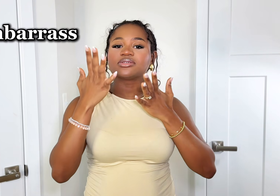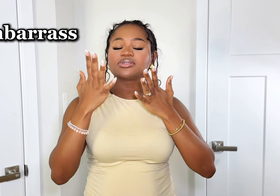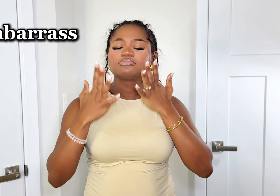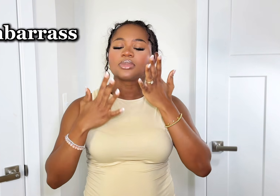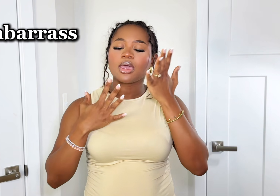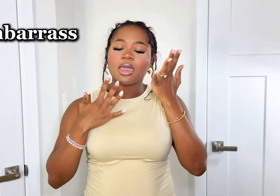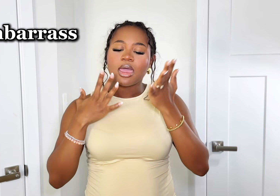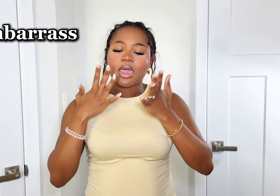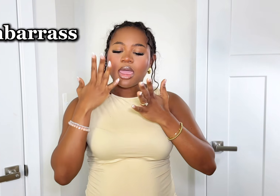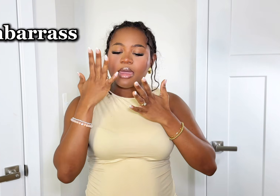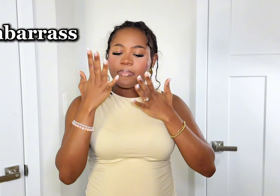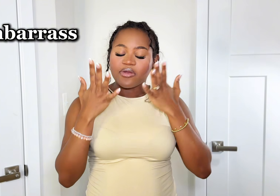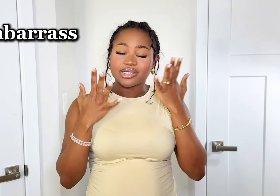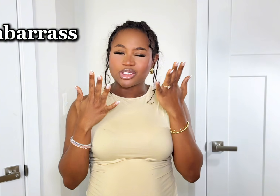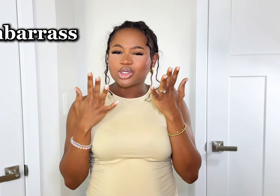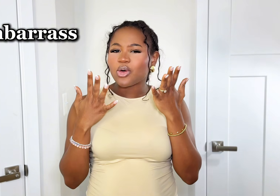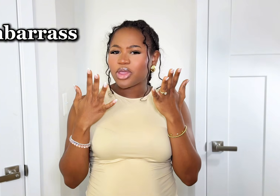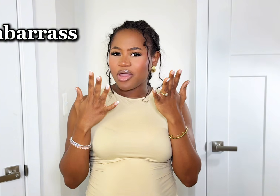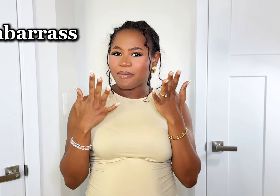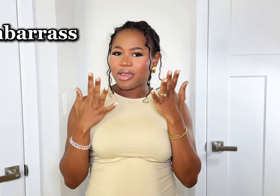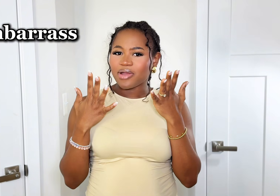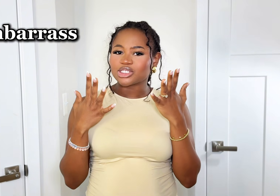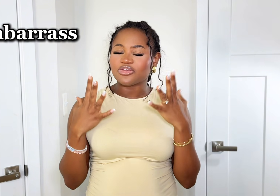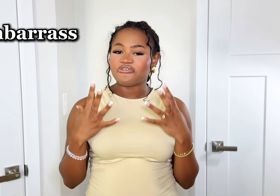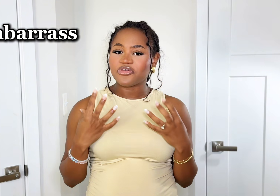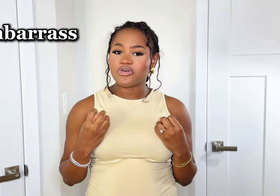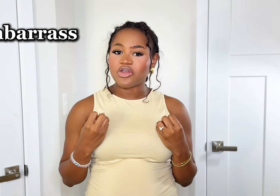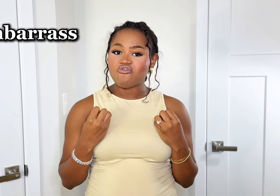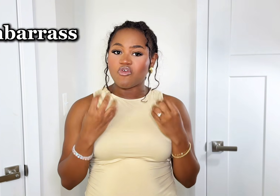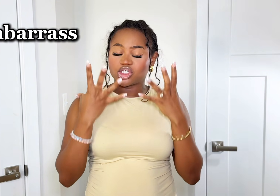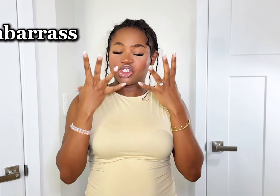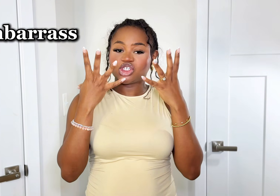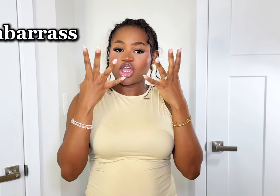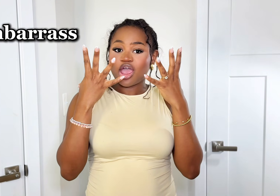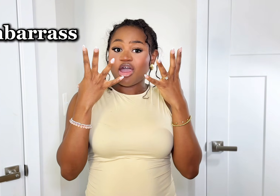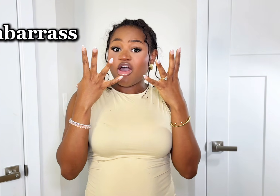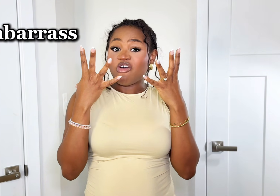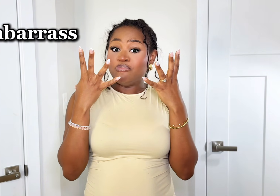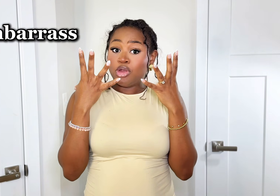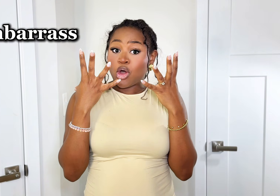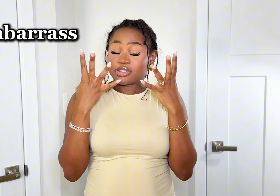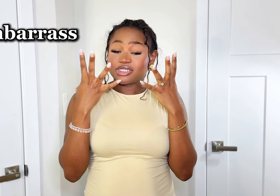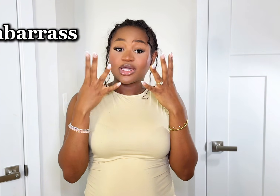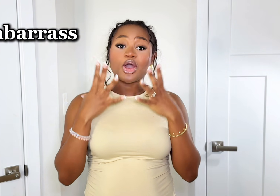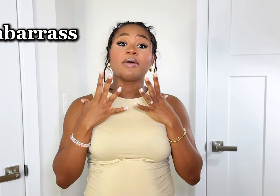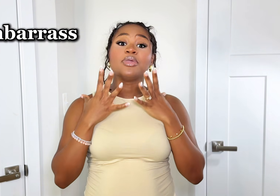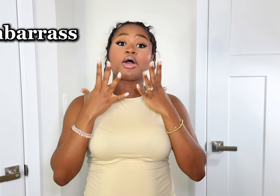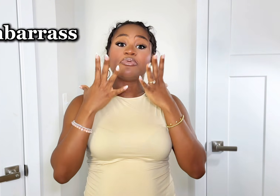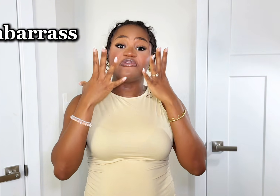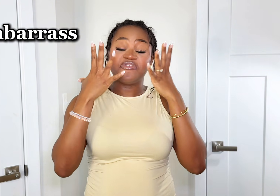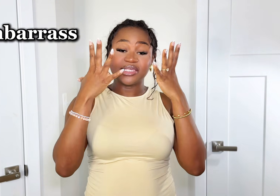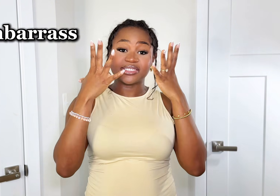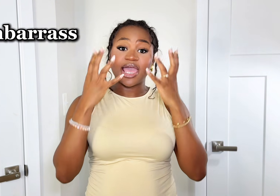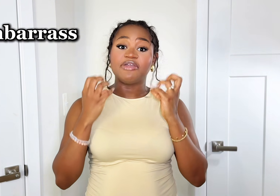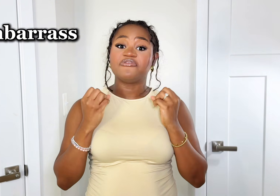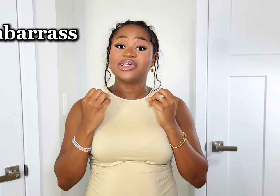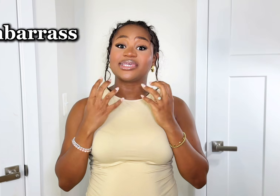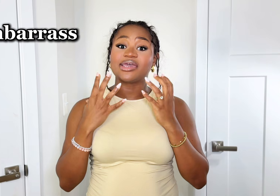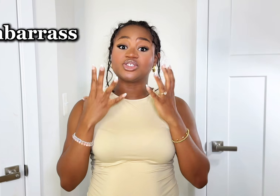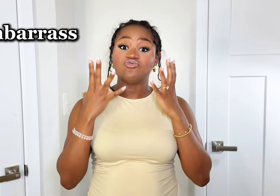this. Embarrassed. You know when you're embarrassed, you feel a rush of blood coming up your face and your face gets